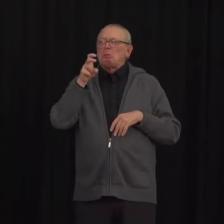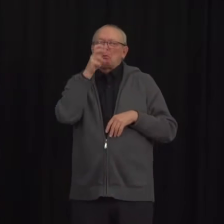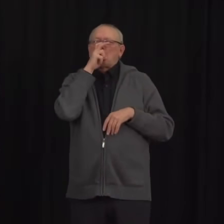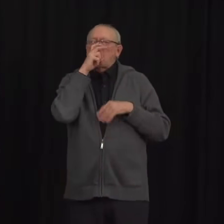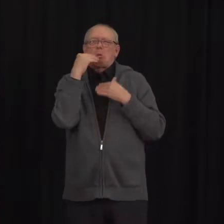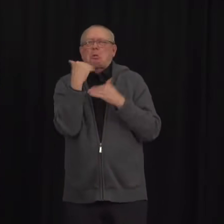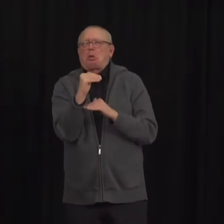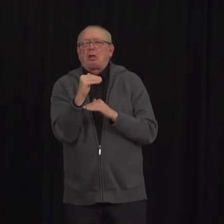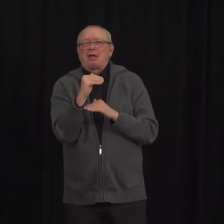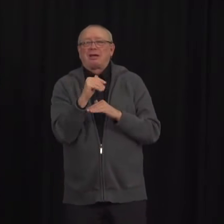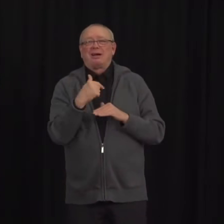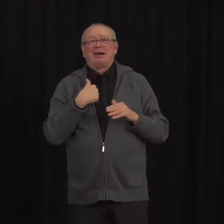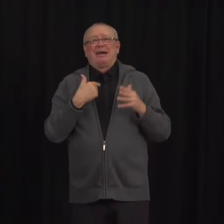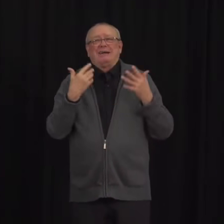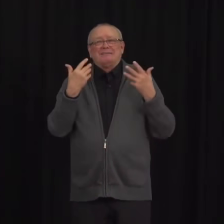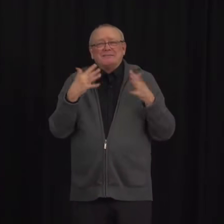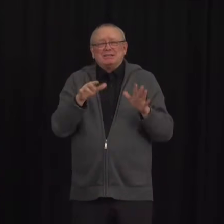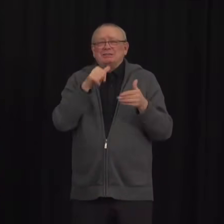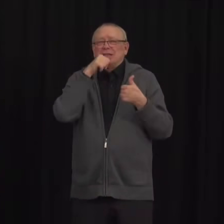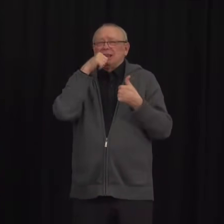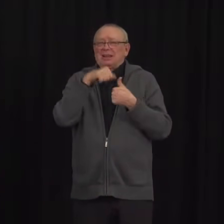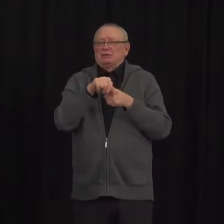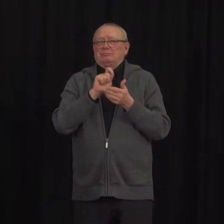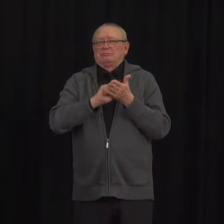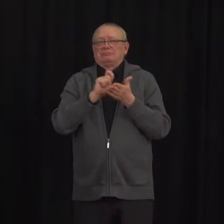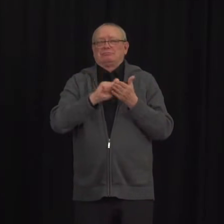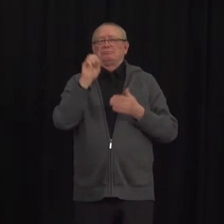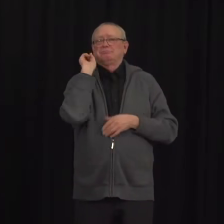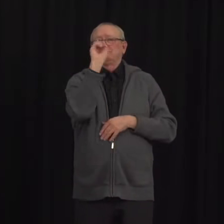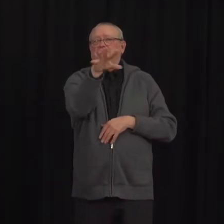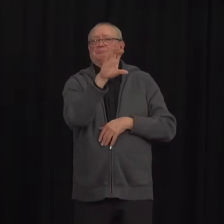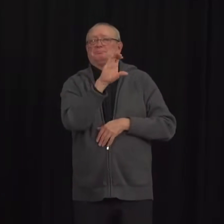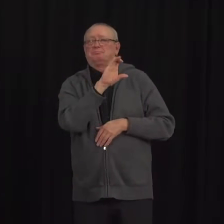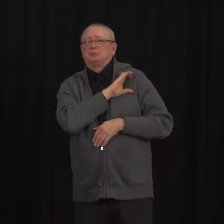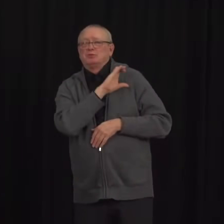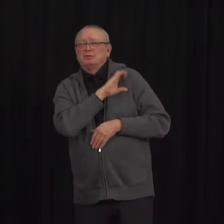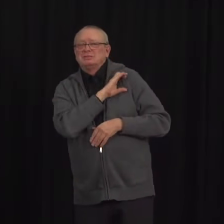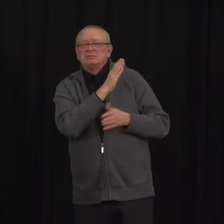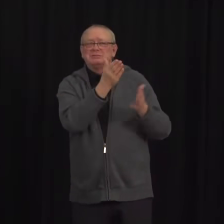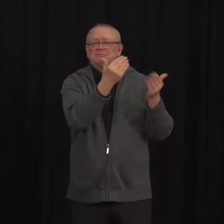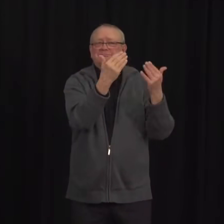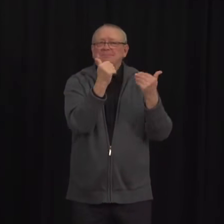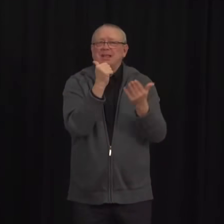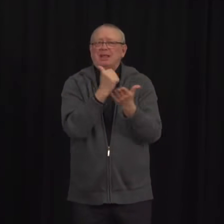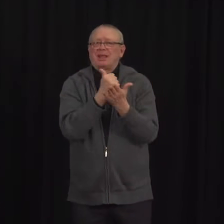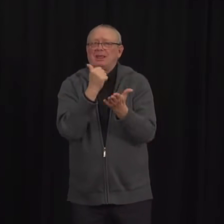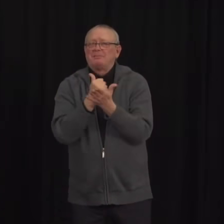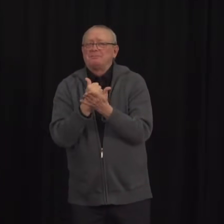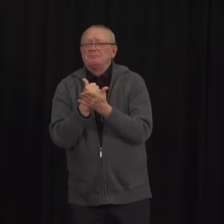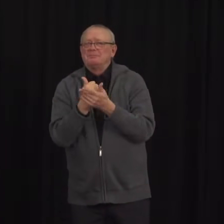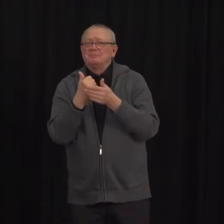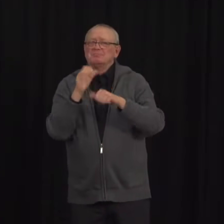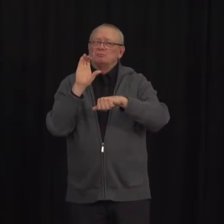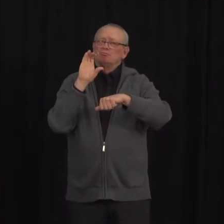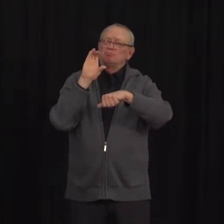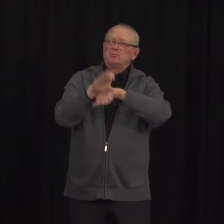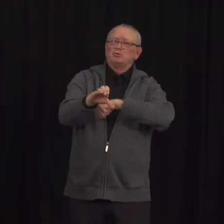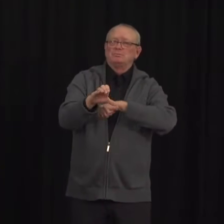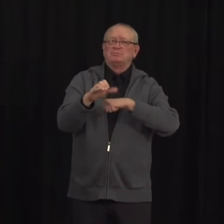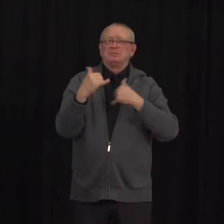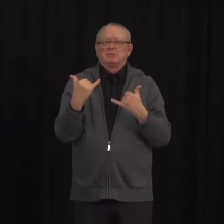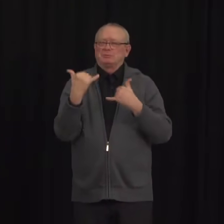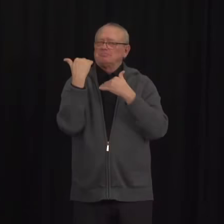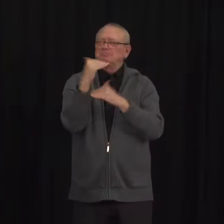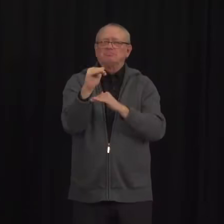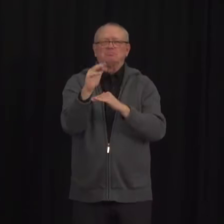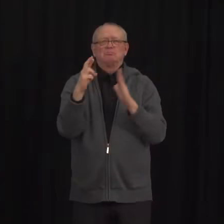have written a letter to police chiefs across the province asking for their help in enforcing the current measures and doing our best to